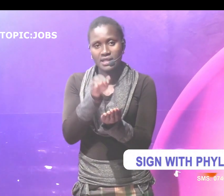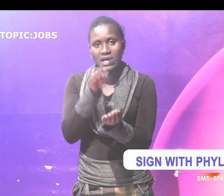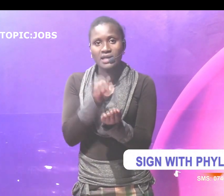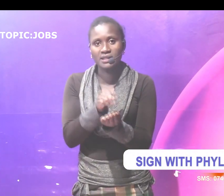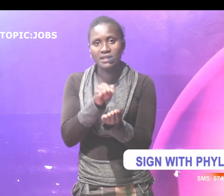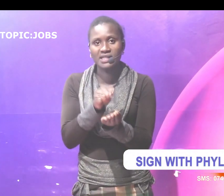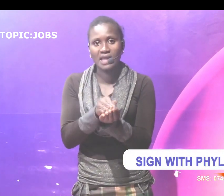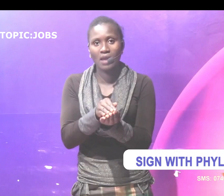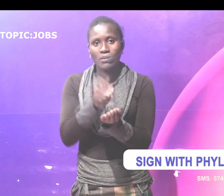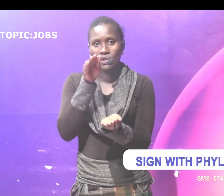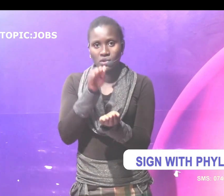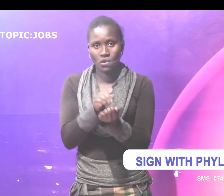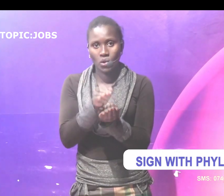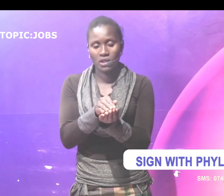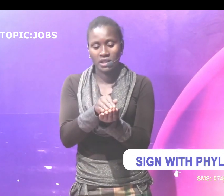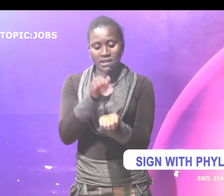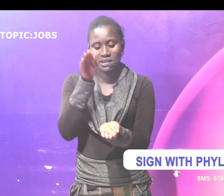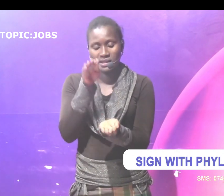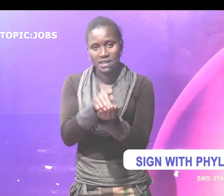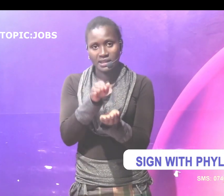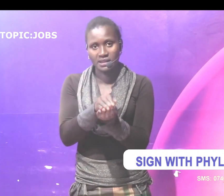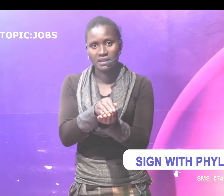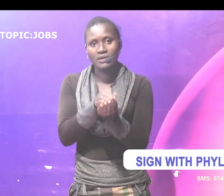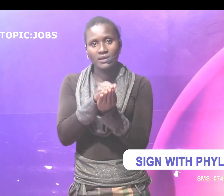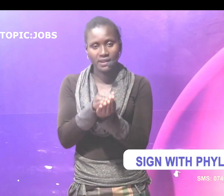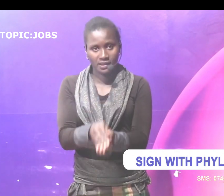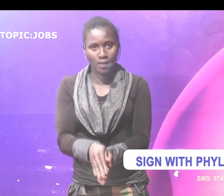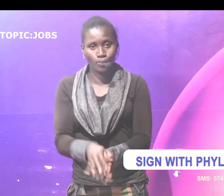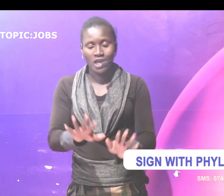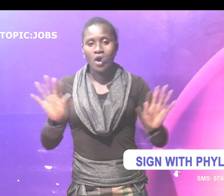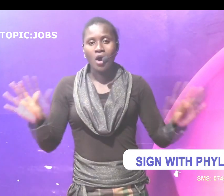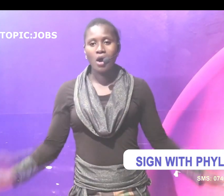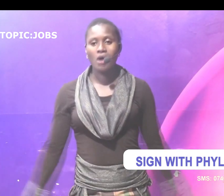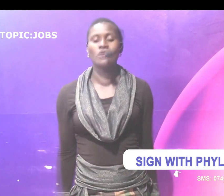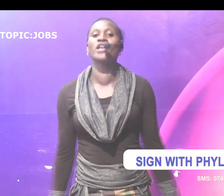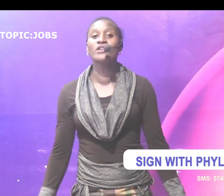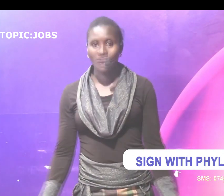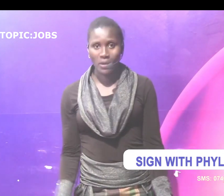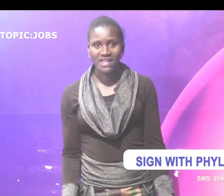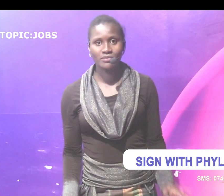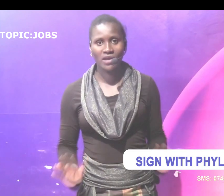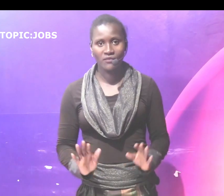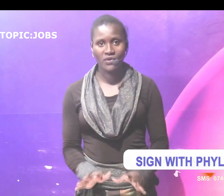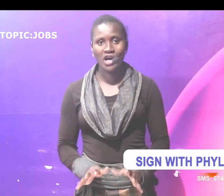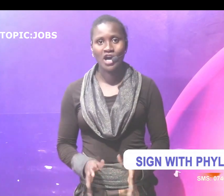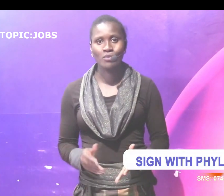just the same. Store. It is just the same. Oh, thank you so much, my viewer. Hope you have